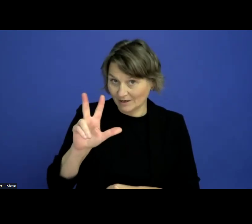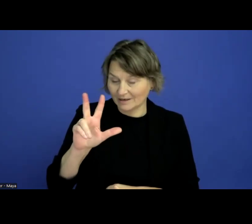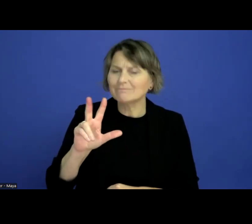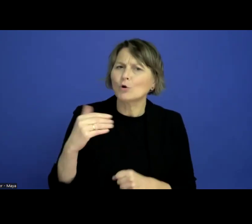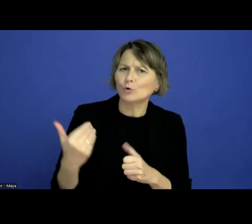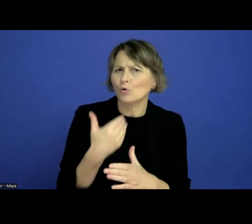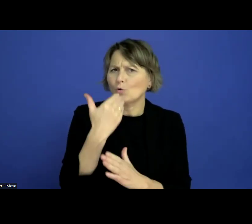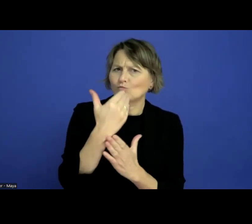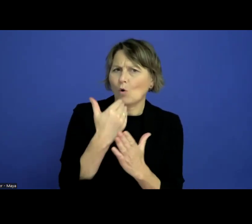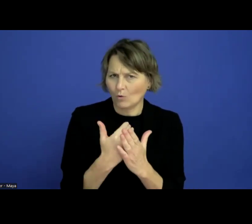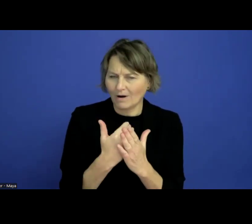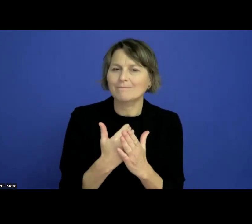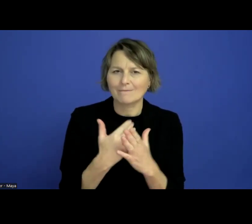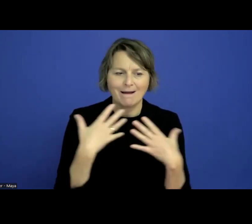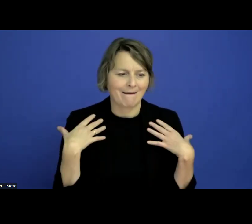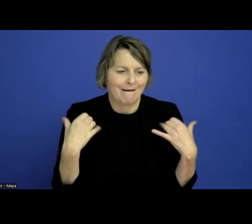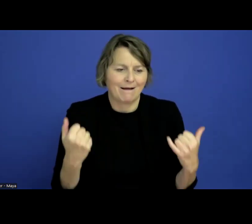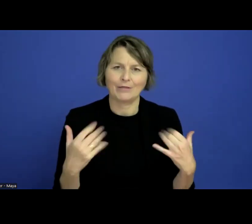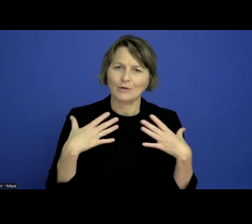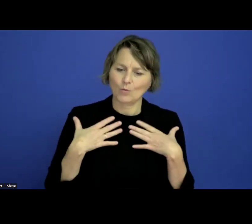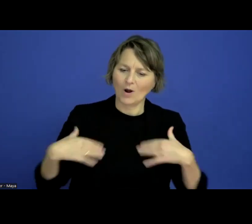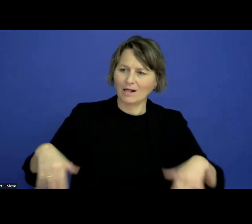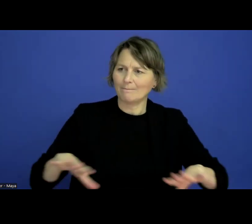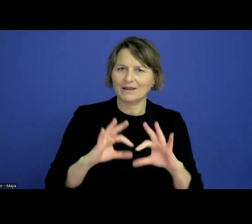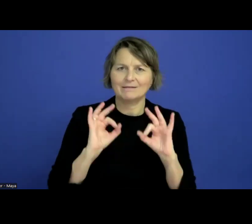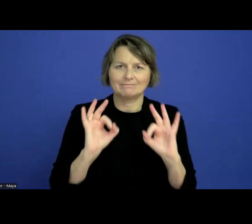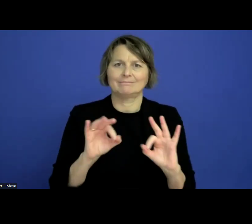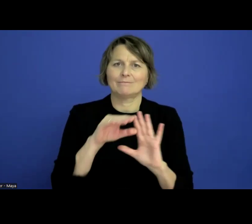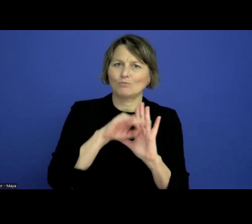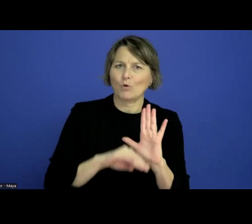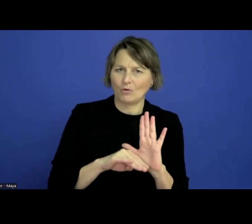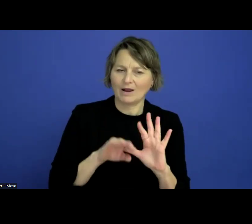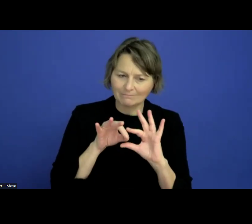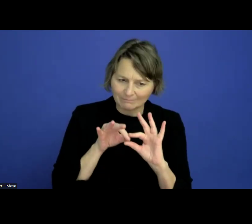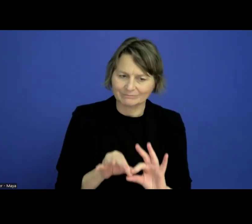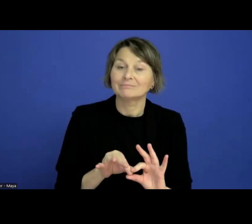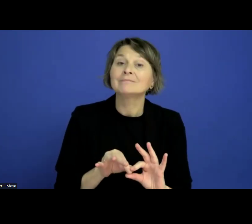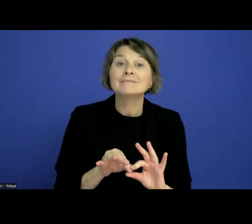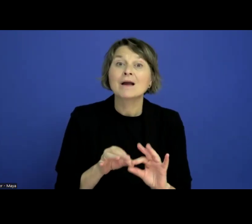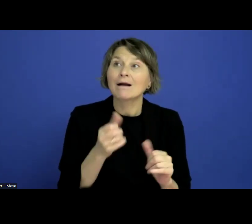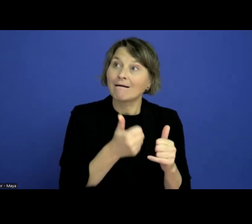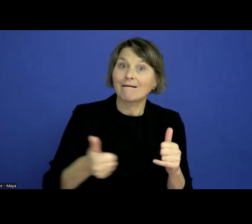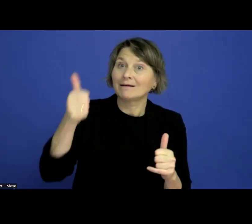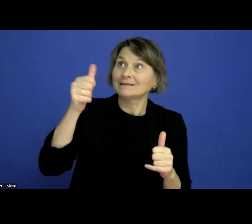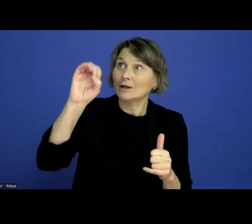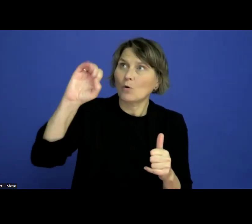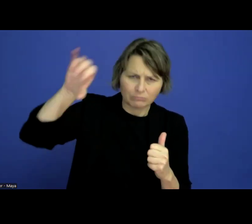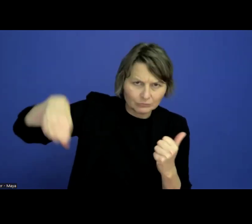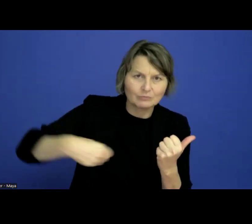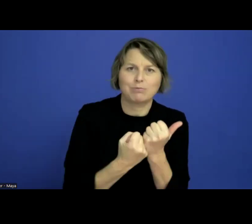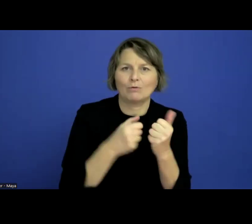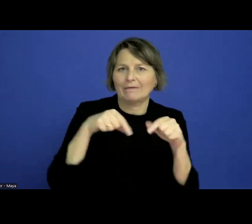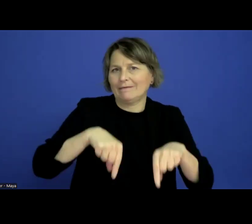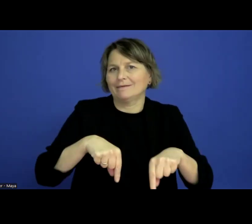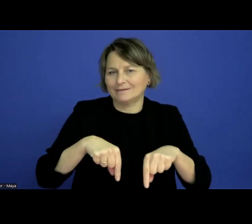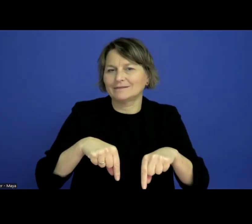and well-being initiative. And this with the full support of our CEO, and I would even say from the whole